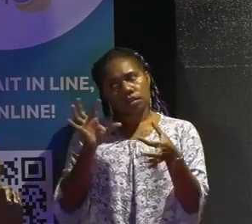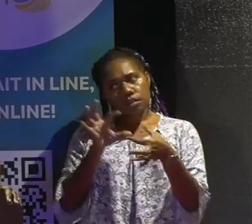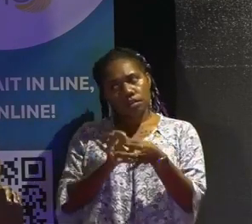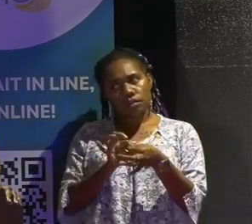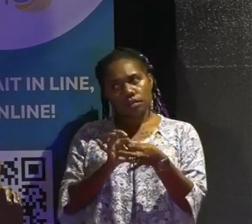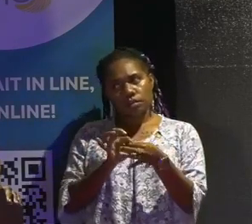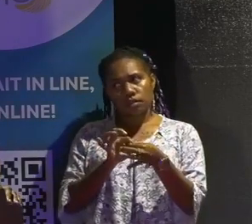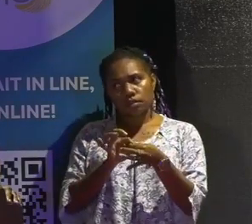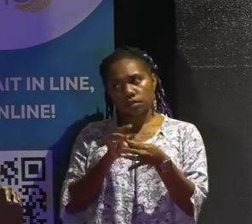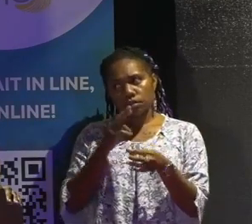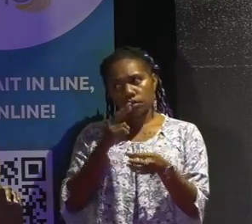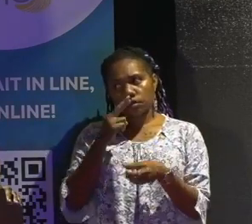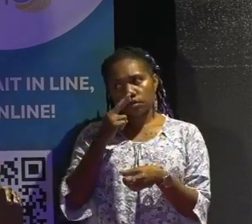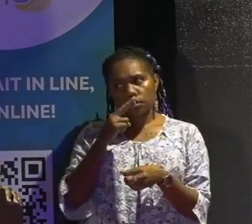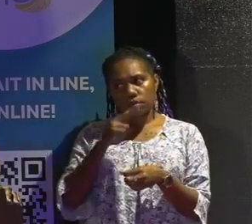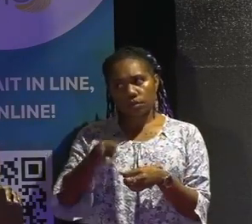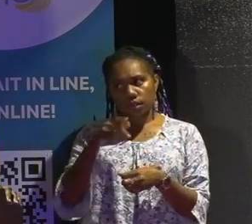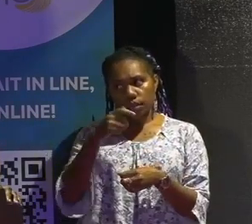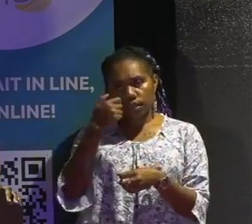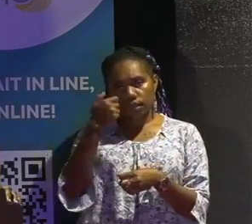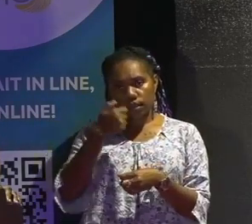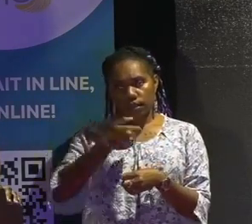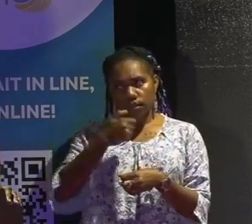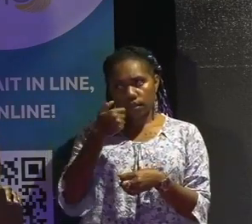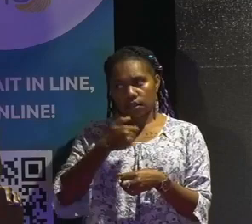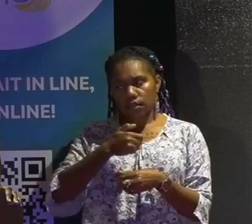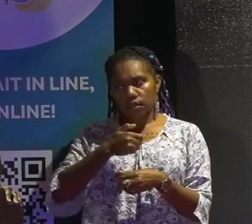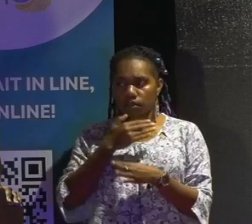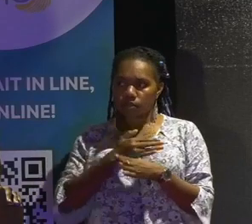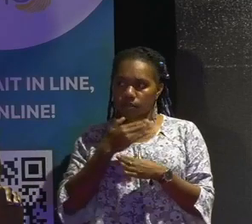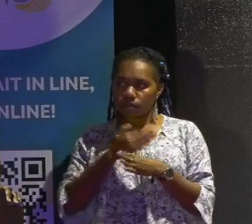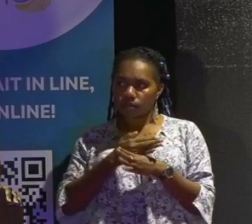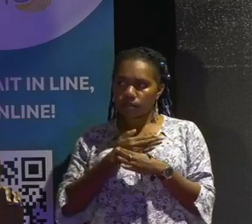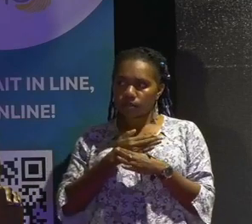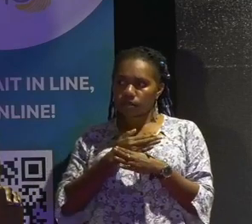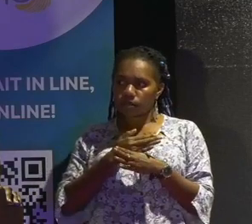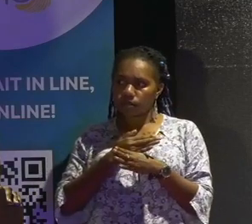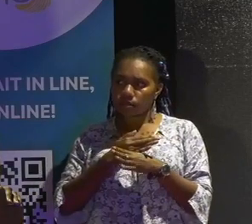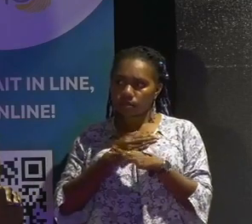and 2018 I married. I've got a couple of kids.